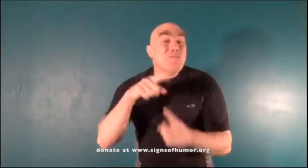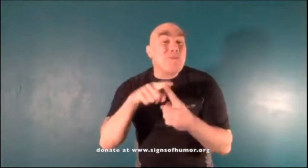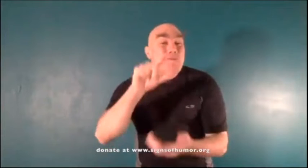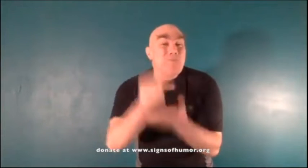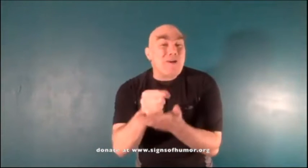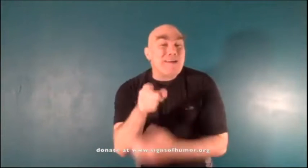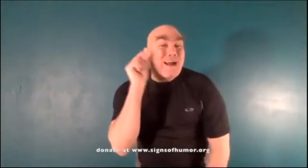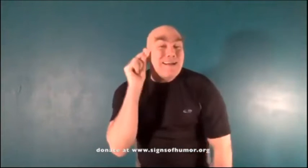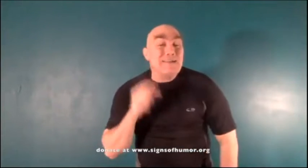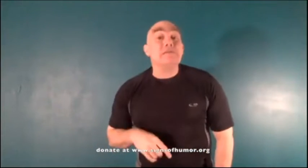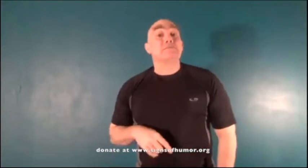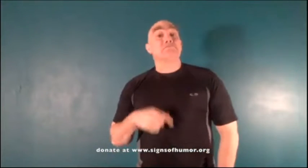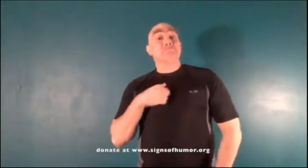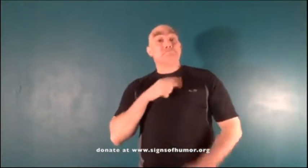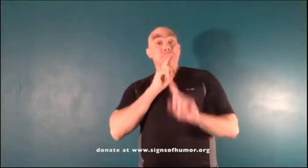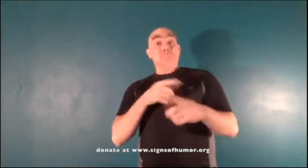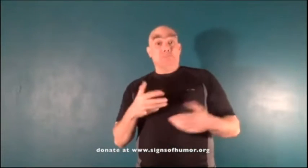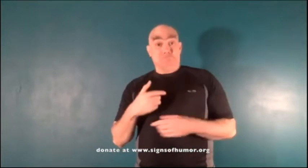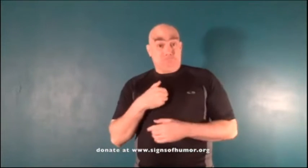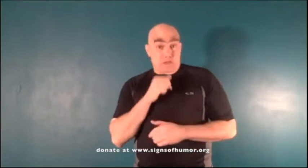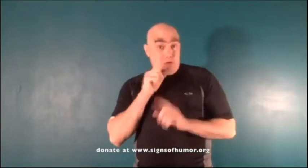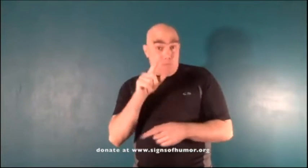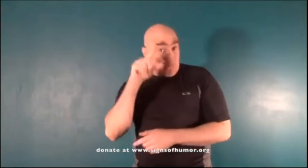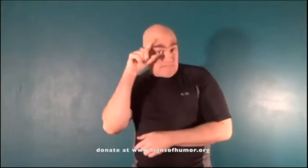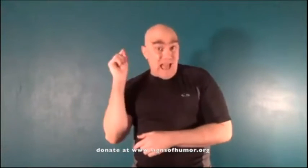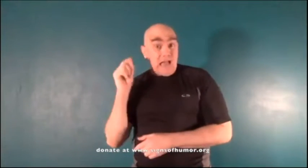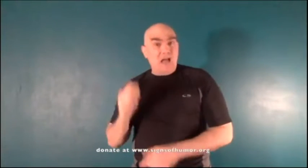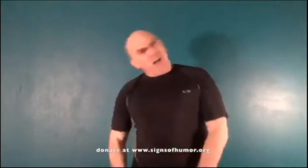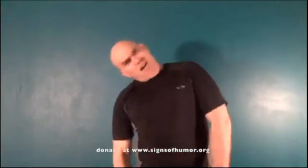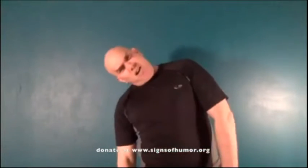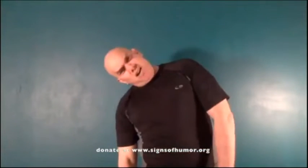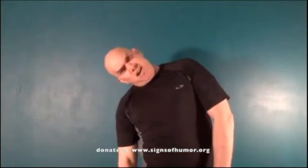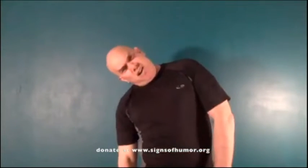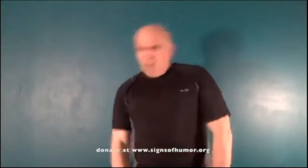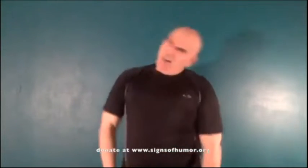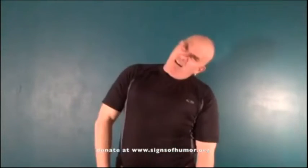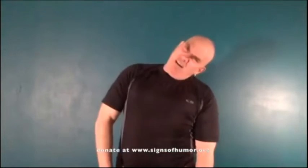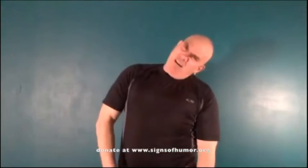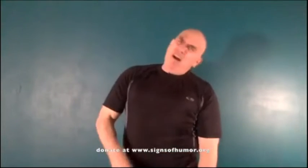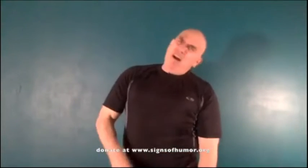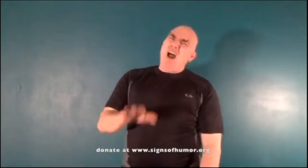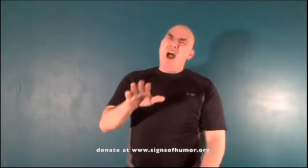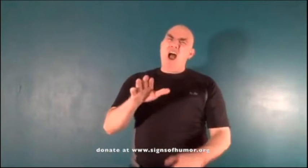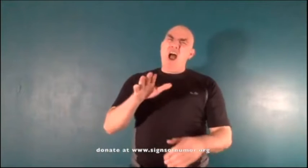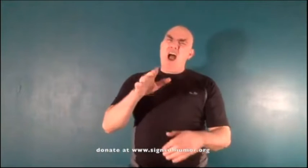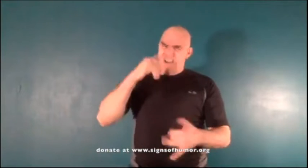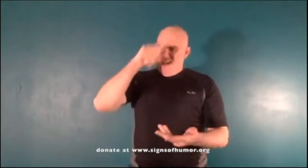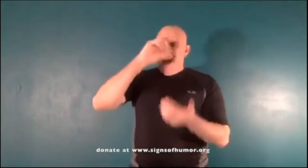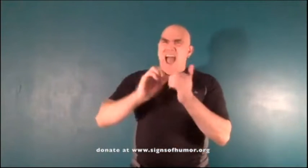so then they say, oh, so you went to Gallaudet University. And I always answer, I didn't. And I'm met